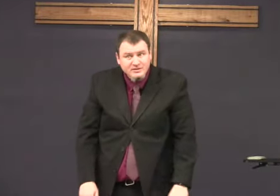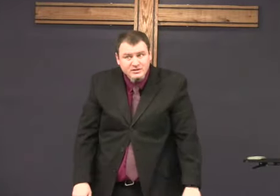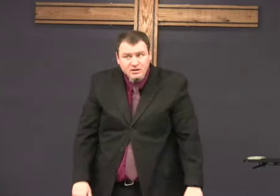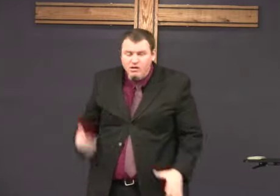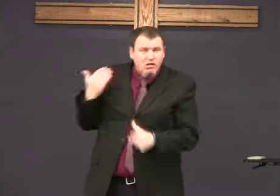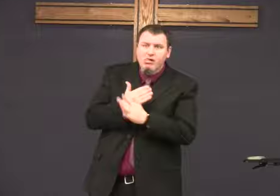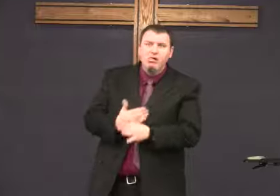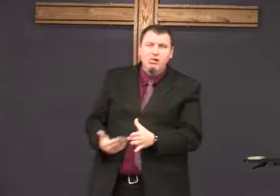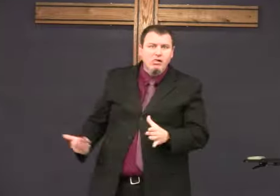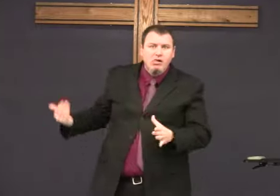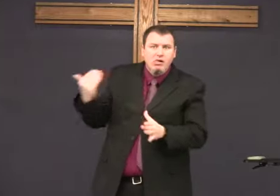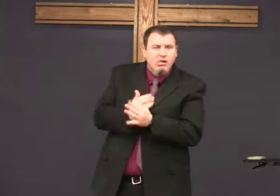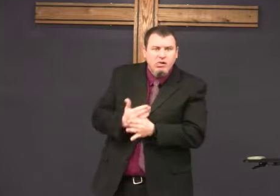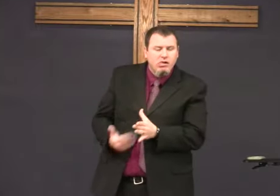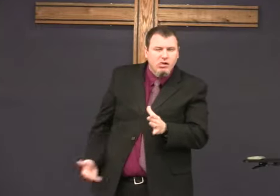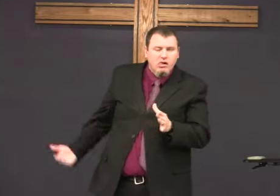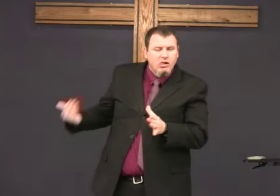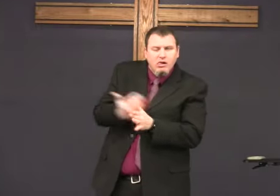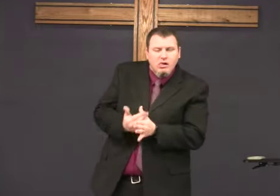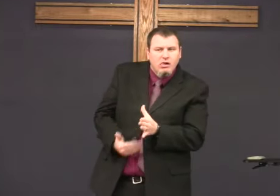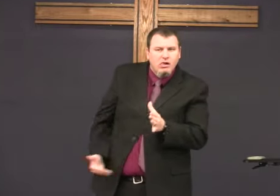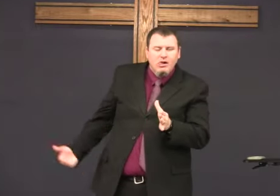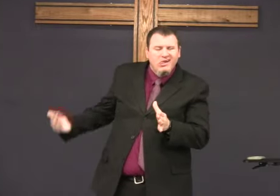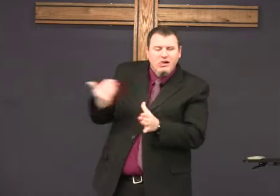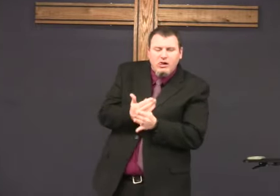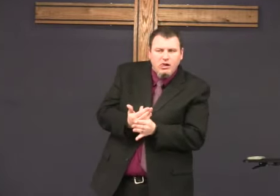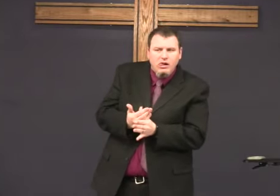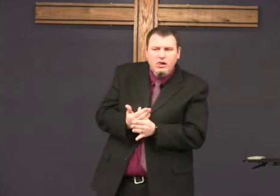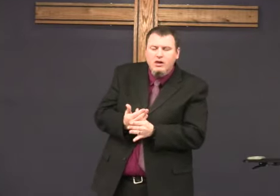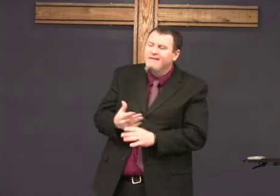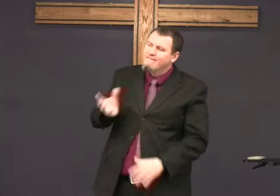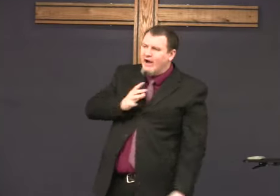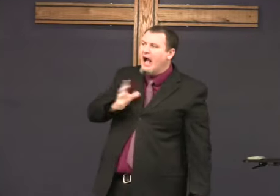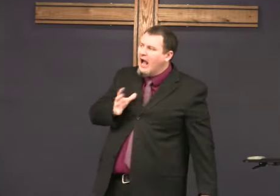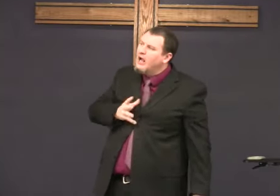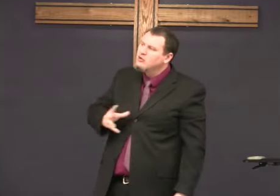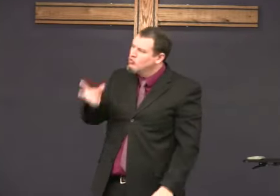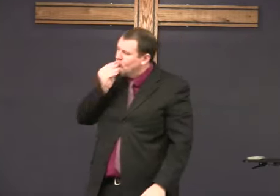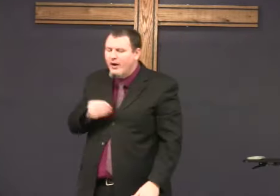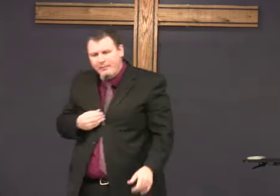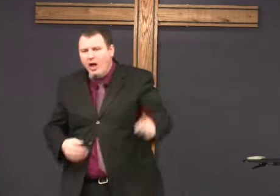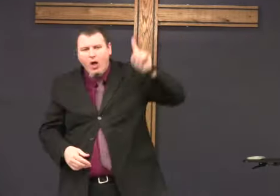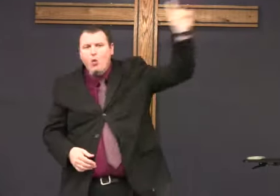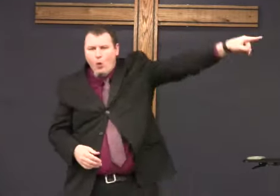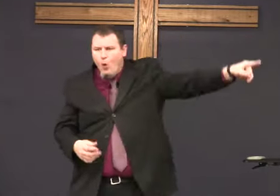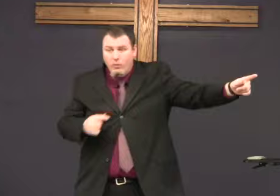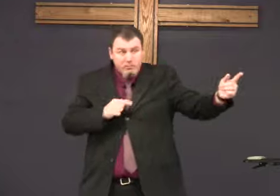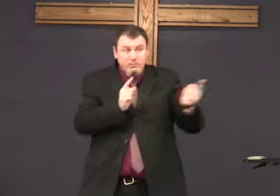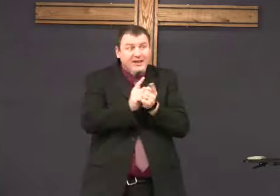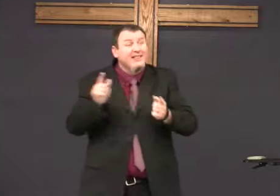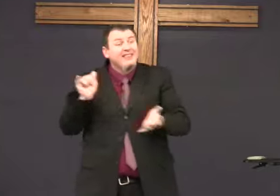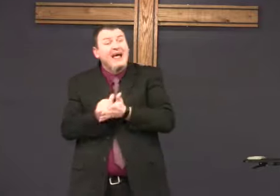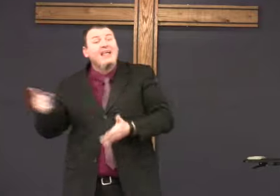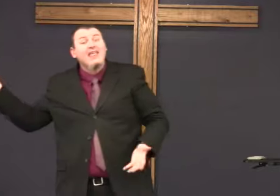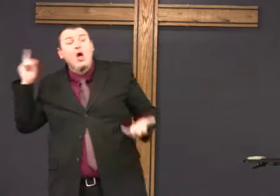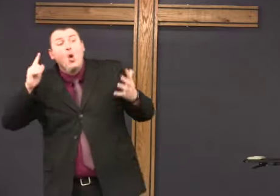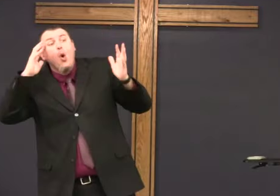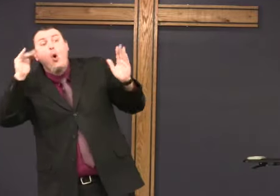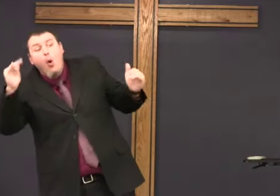4 times? They kept bothering him. 4 times they kept asking him. He said, oh, okay, fine.